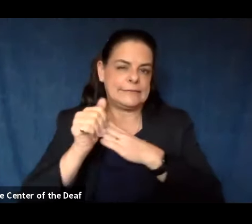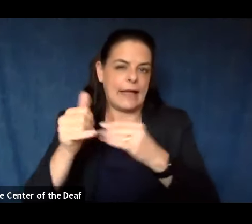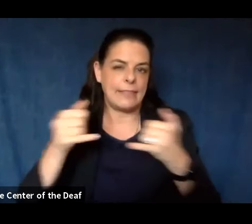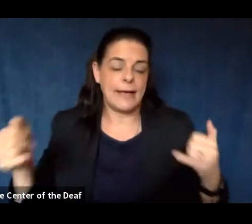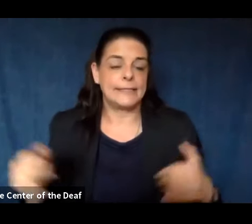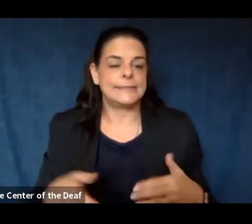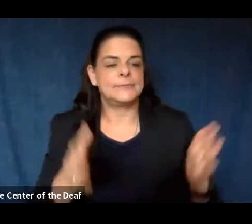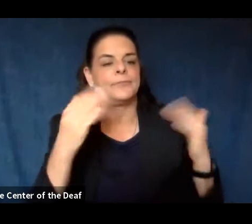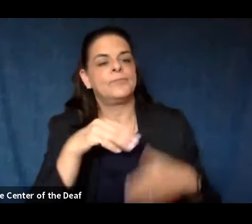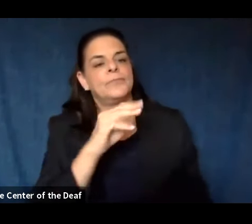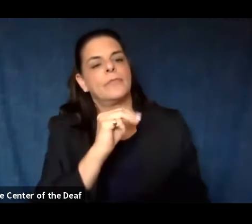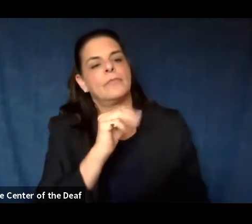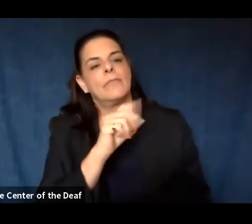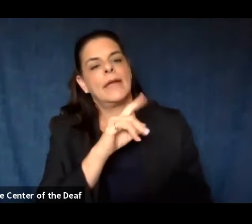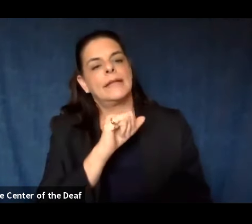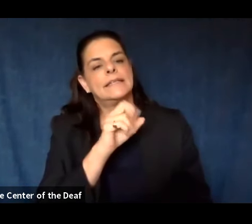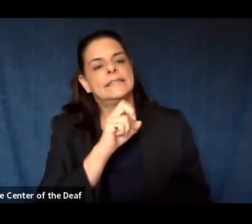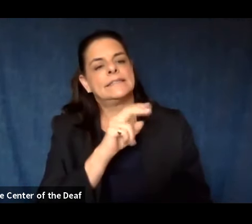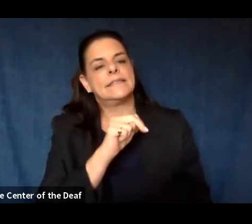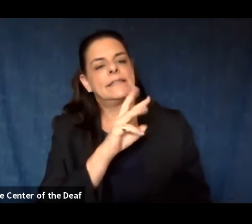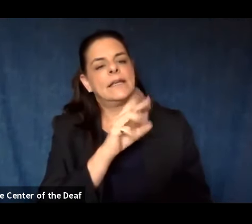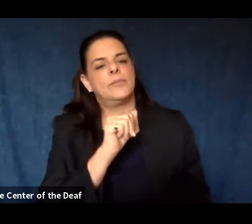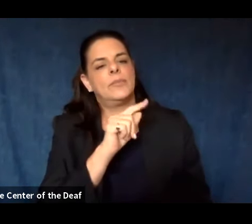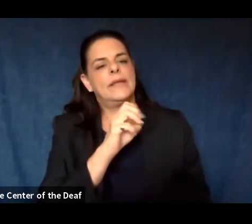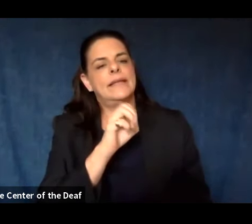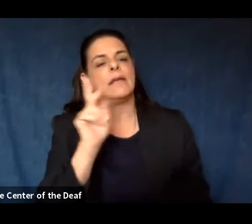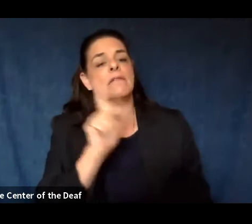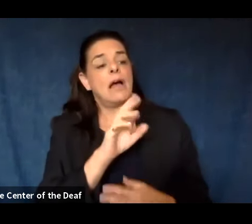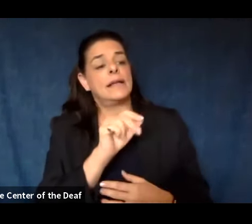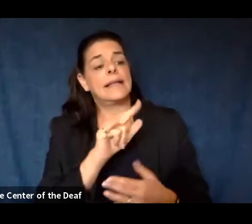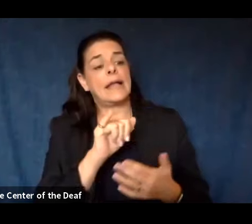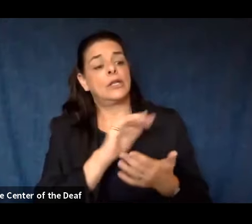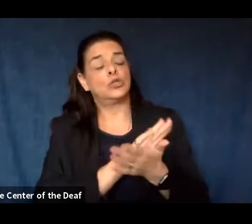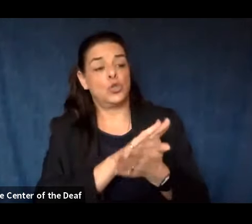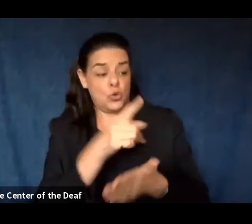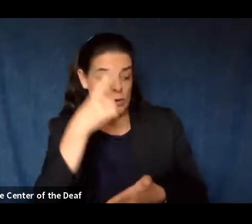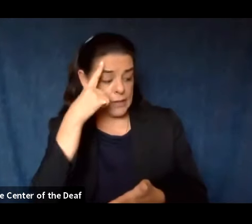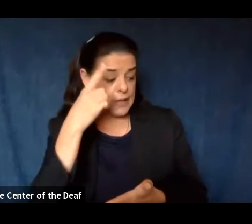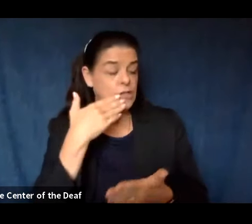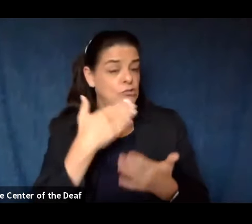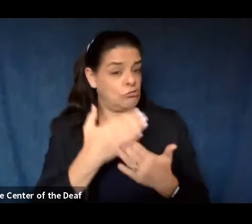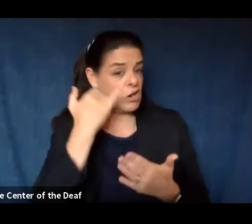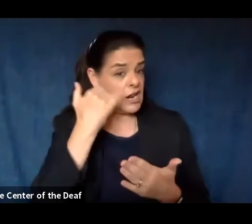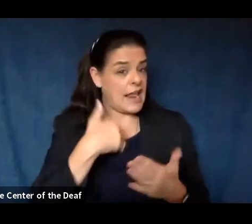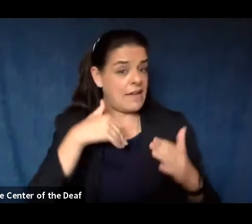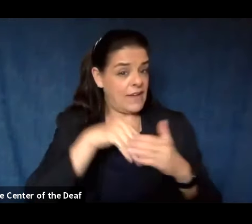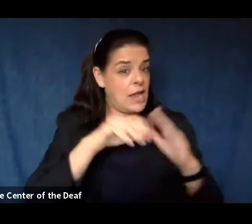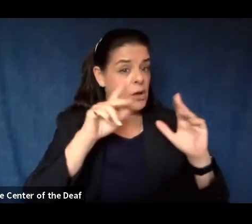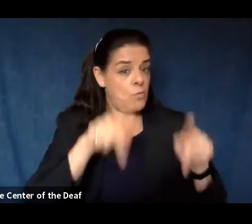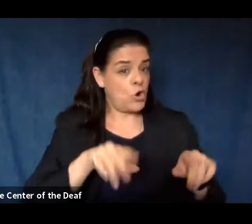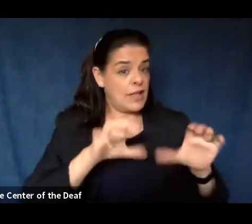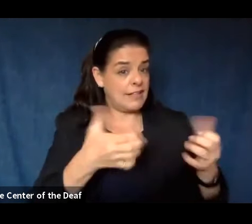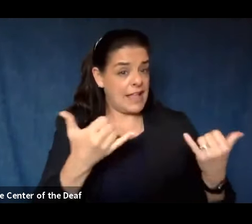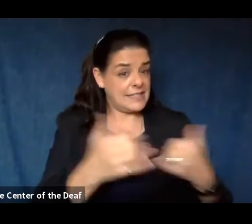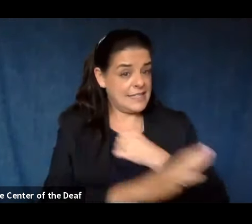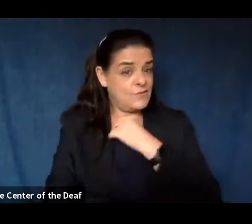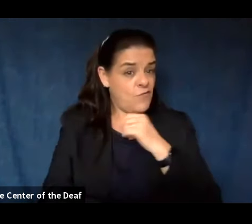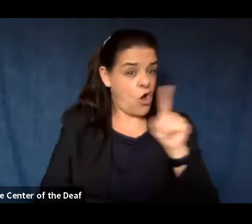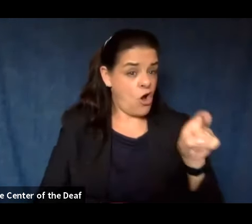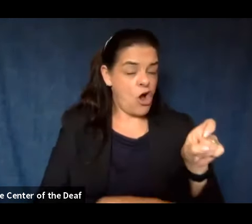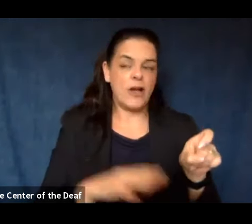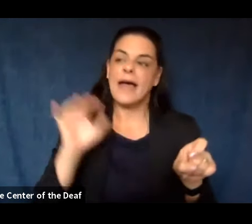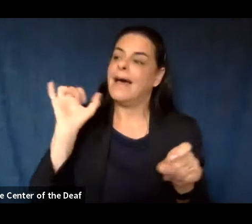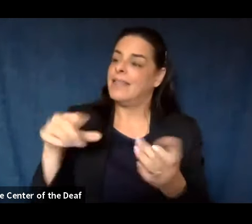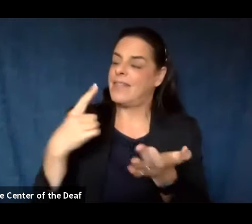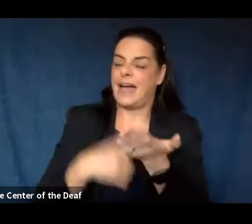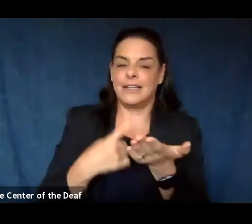Madison with WATE, regarding Knox County schools, do you think it's feasible to have in-person classes this fall? That's, I think, a discussion